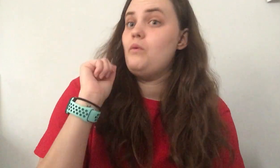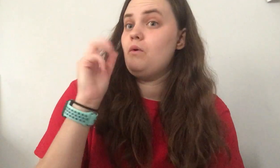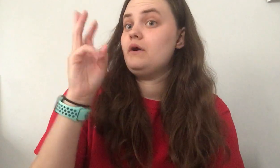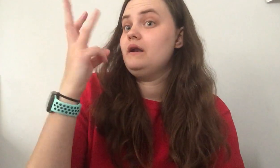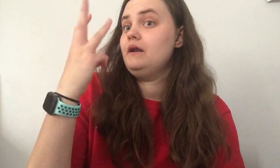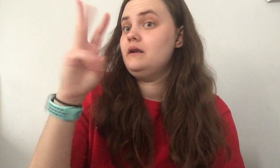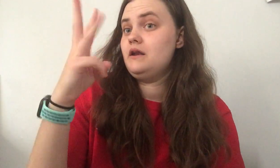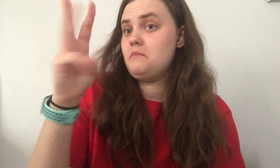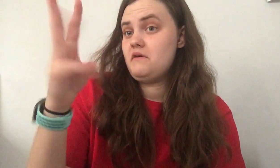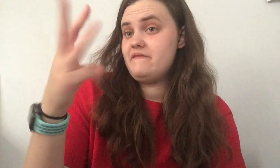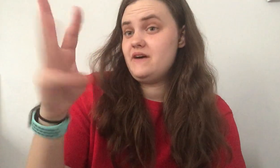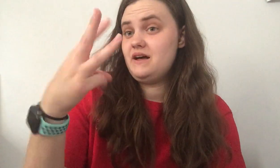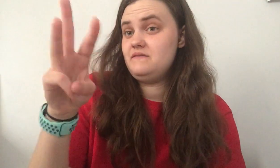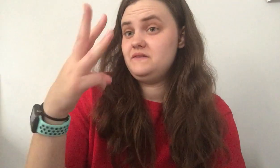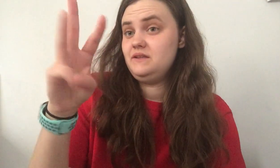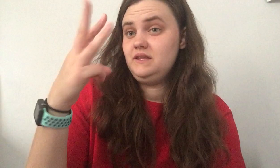Or number